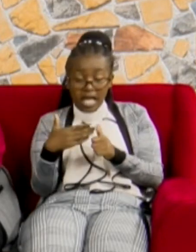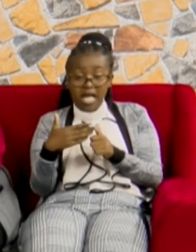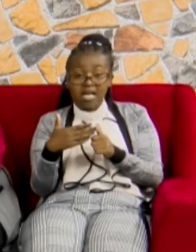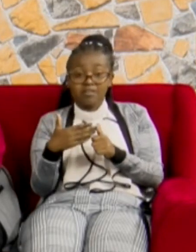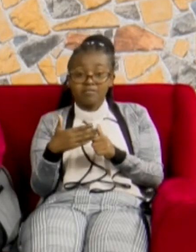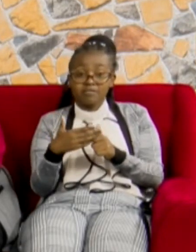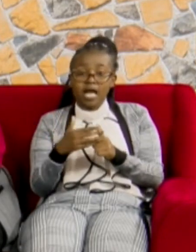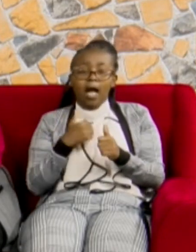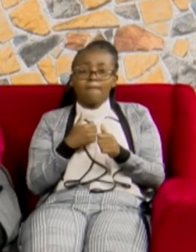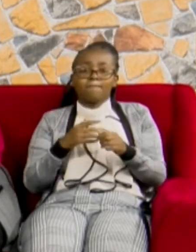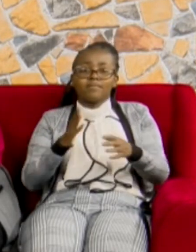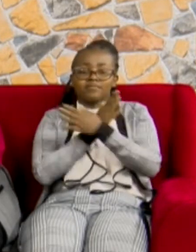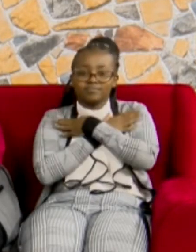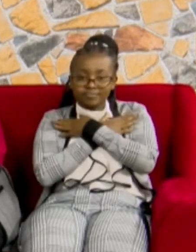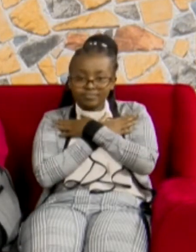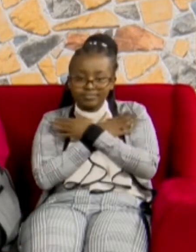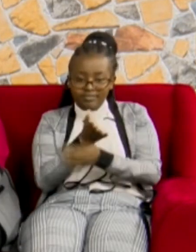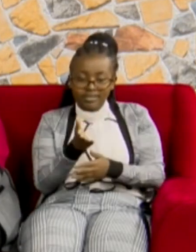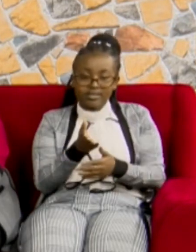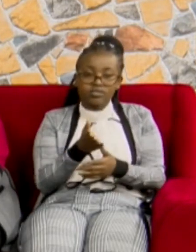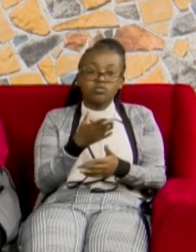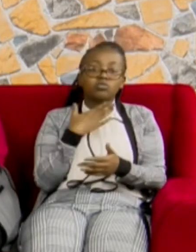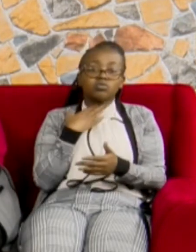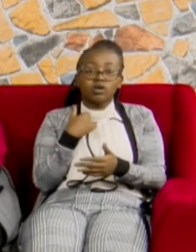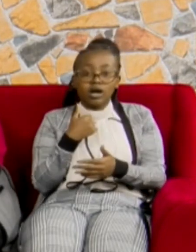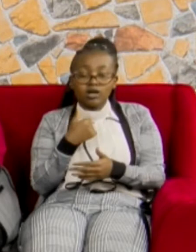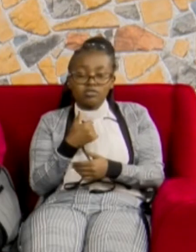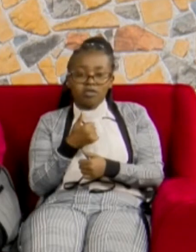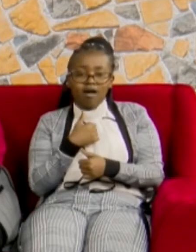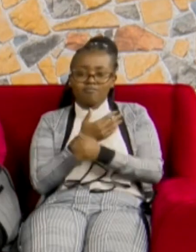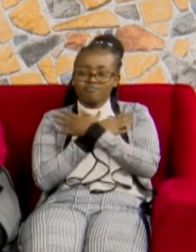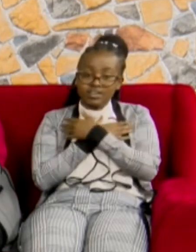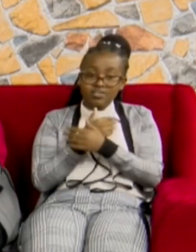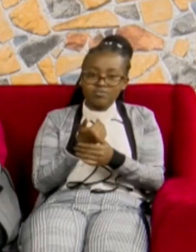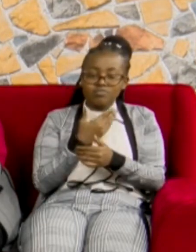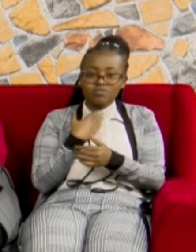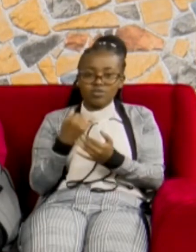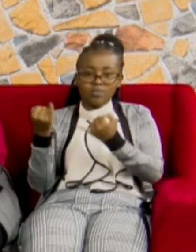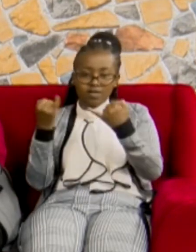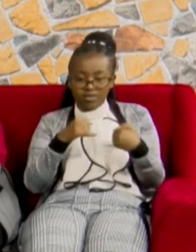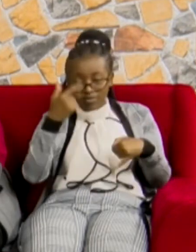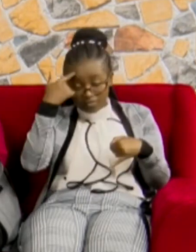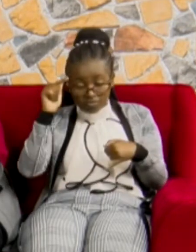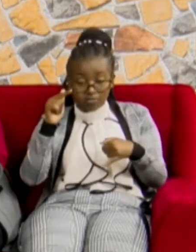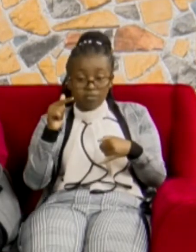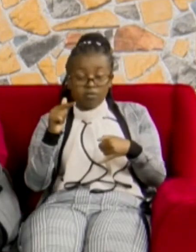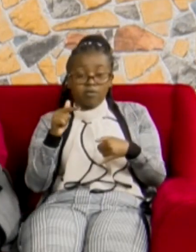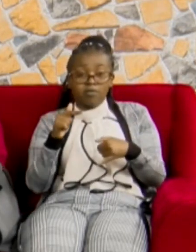there's the peer pressure. You want to be liked, you want to have friends, you want to be invited over for